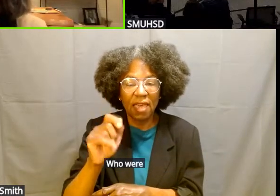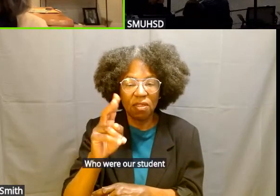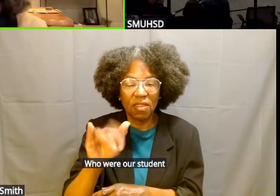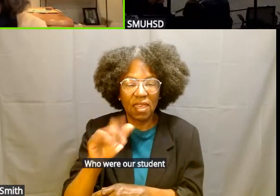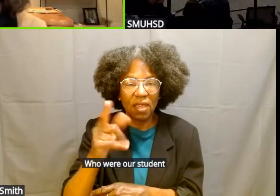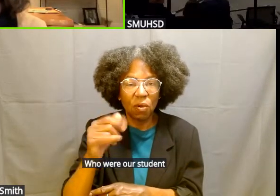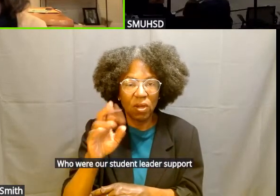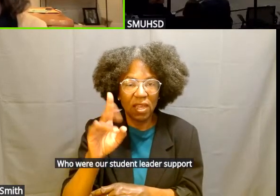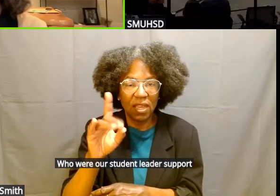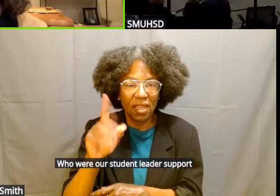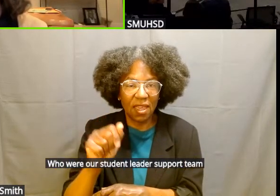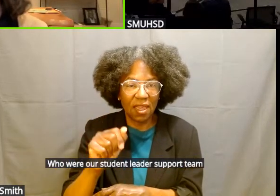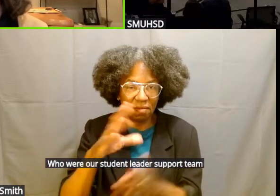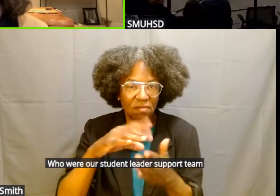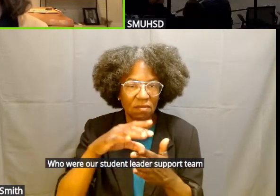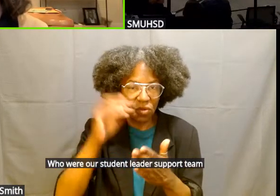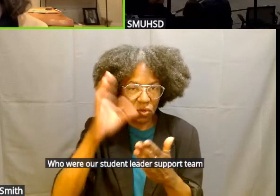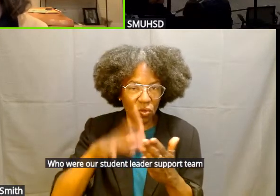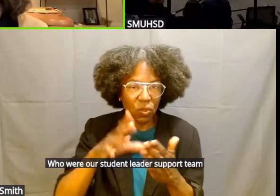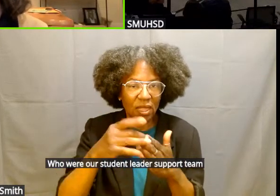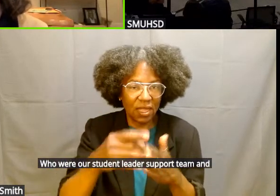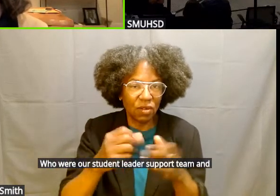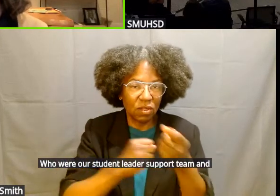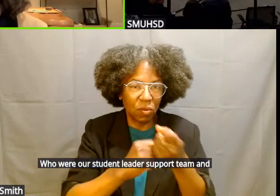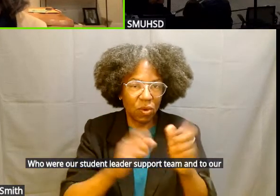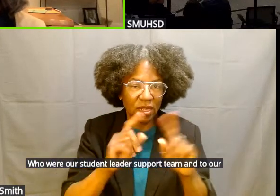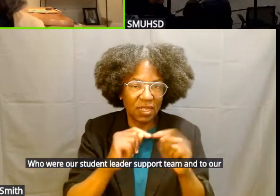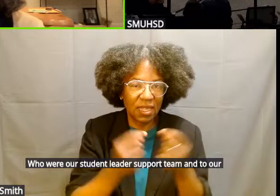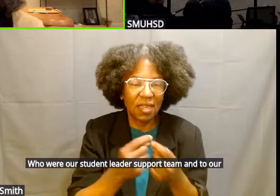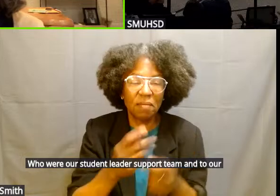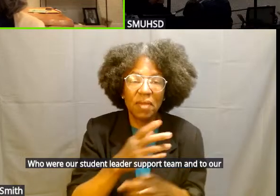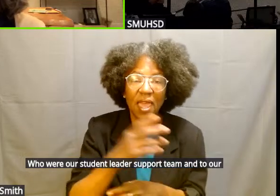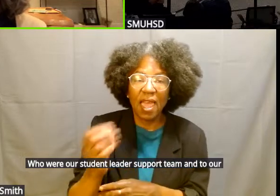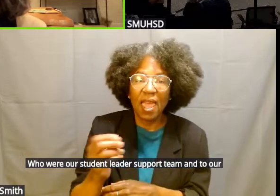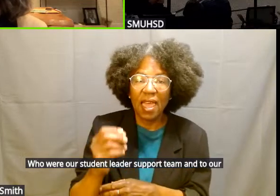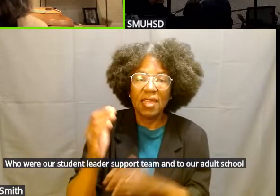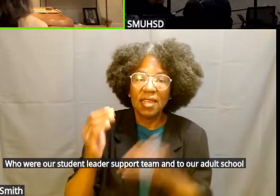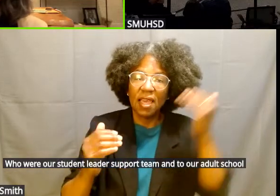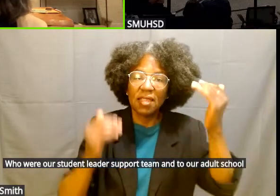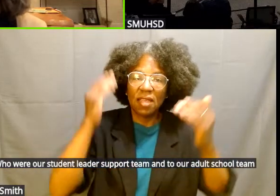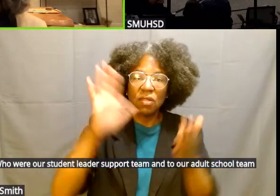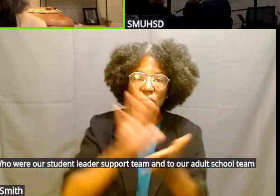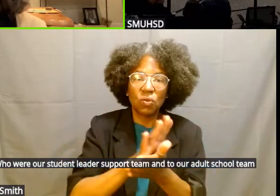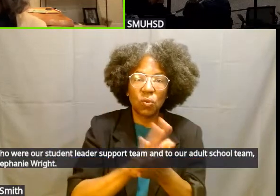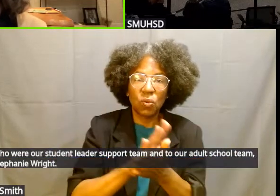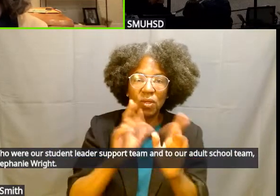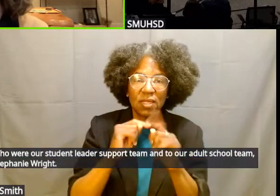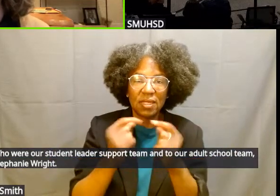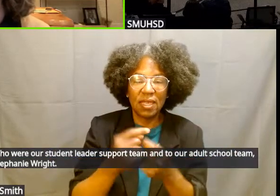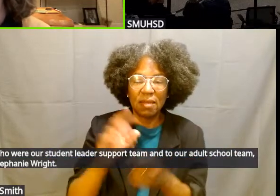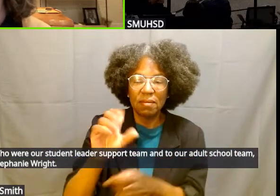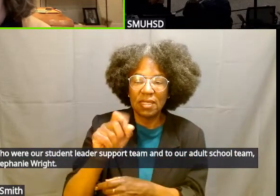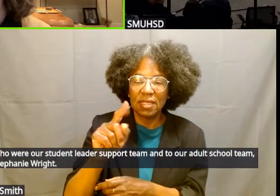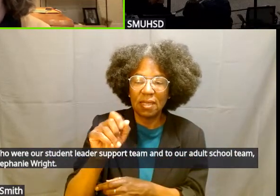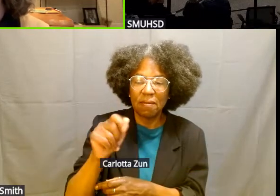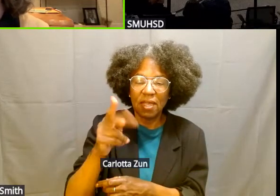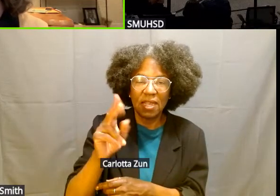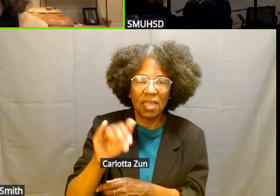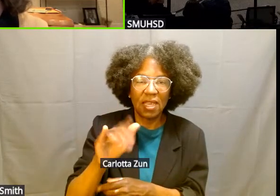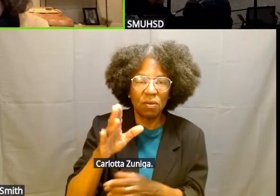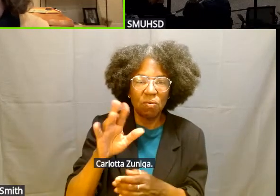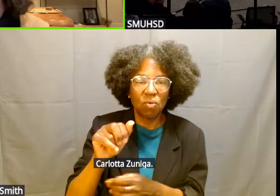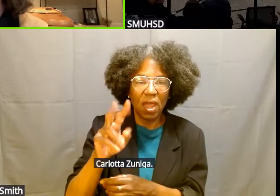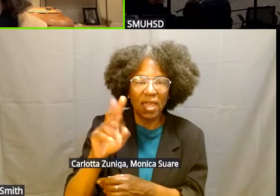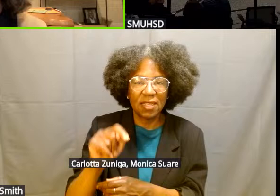team, and to our adult school team, Stephanie Wright, Carlotta Zuniga, Monica